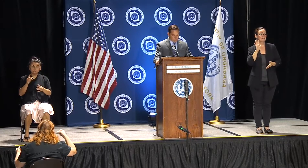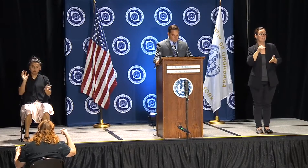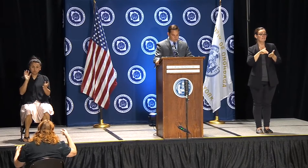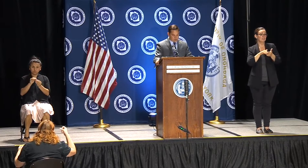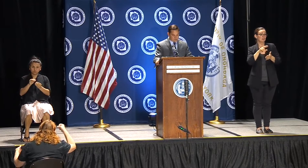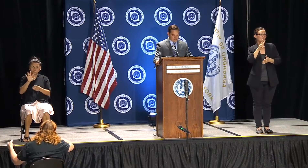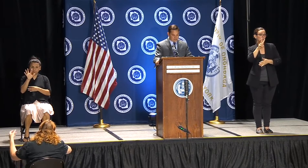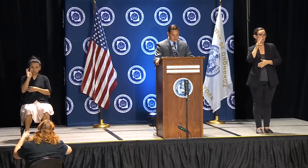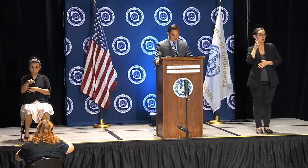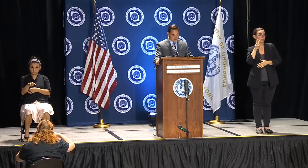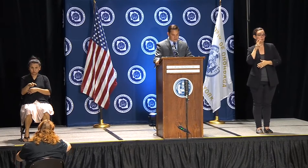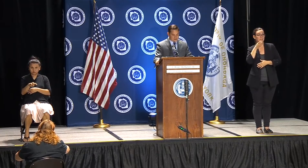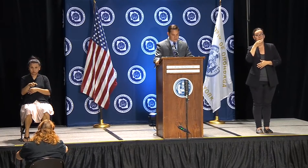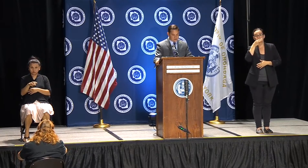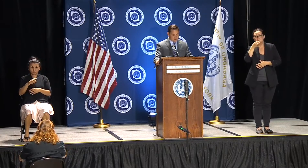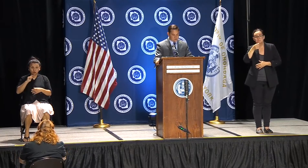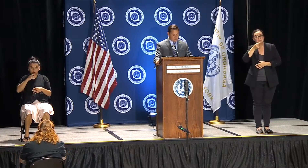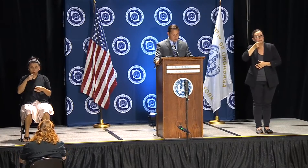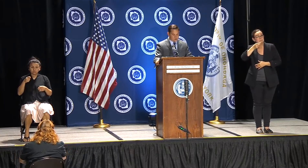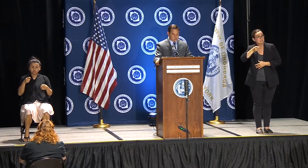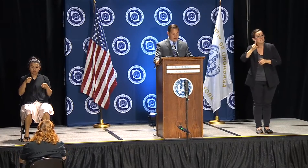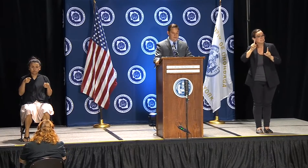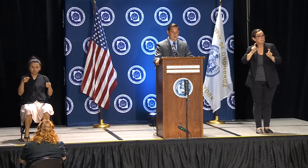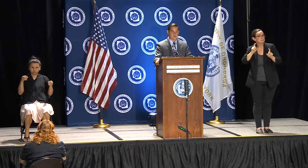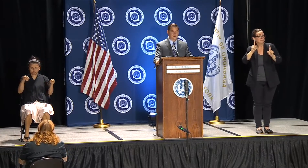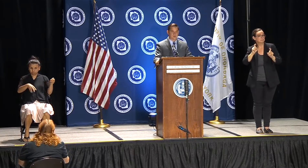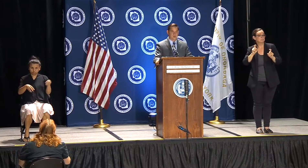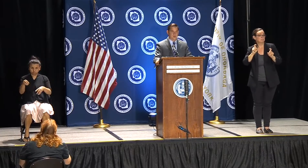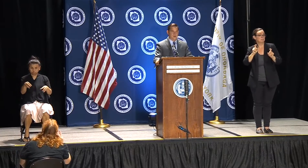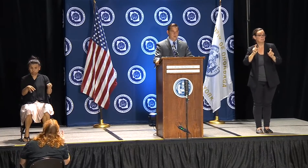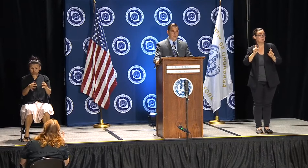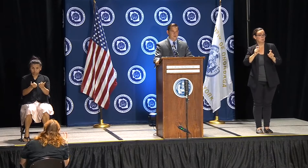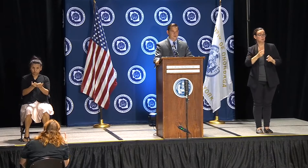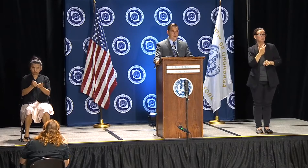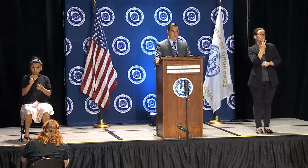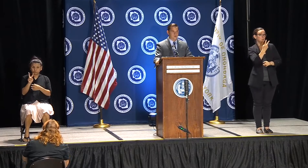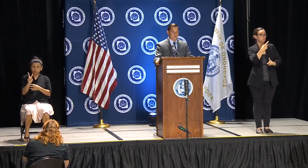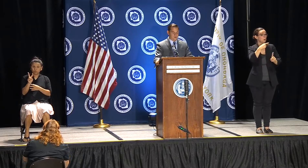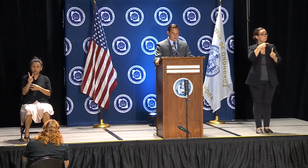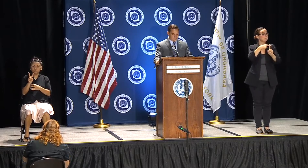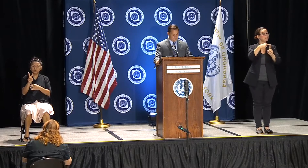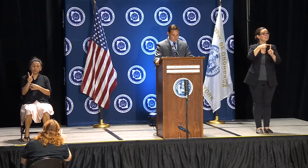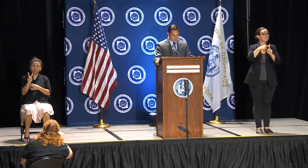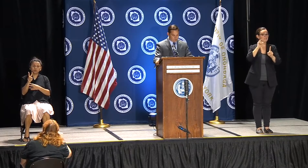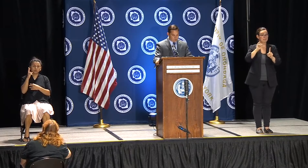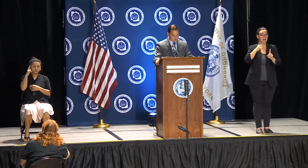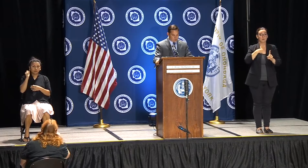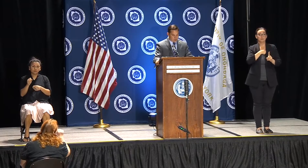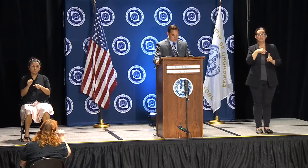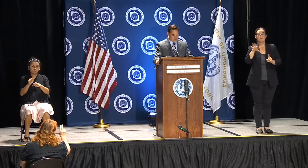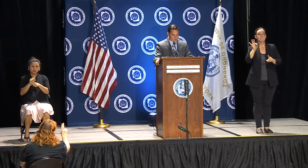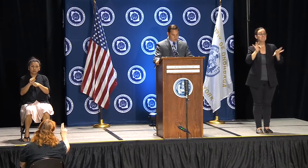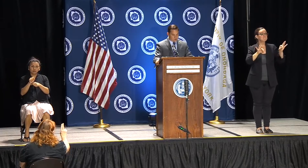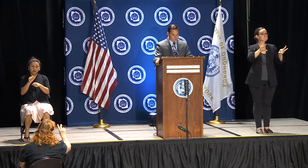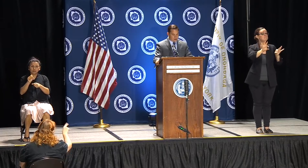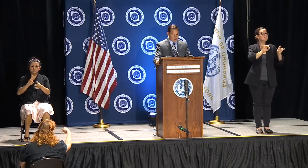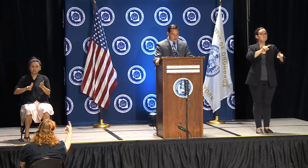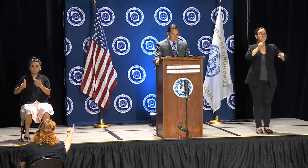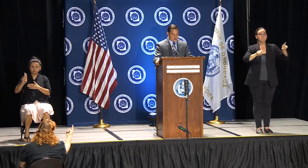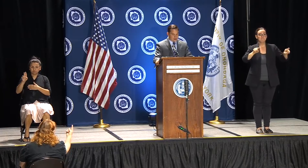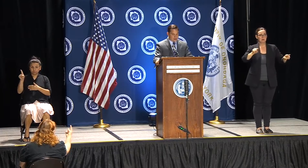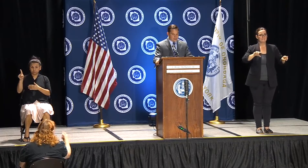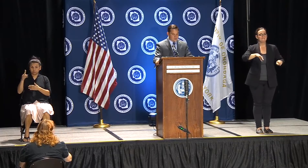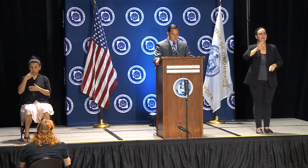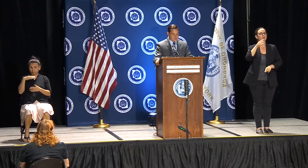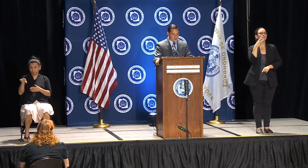From the pooled saliva tests in the last 7 days, we've had 2 positives, both at Syracuse University. And when you